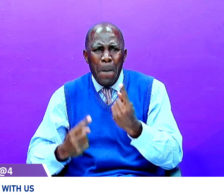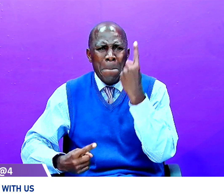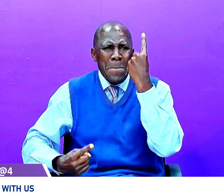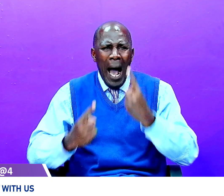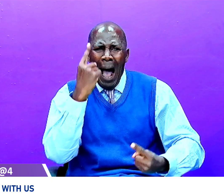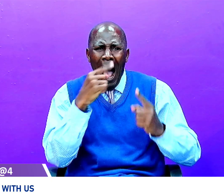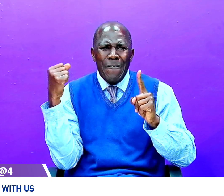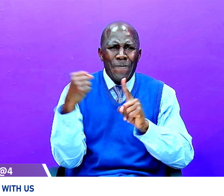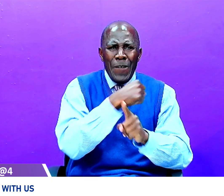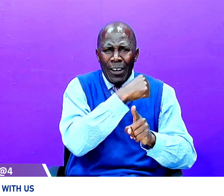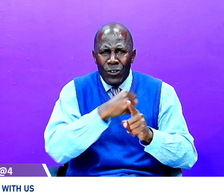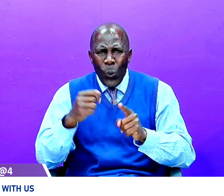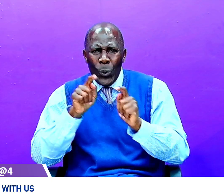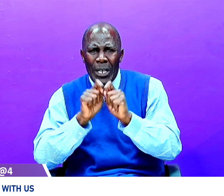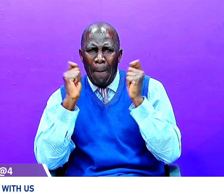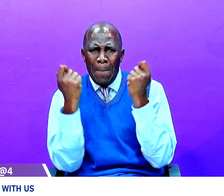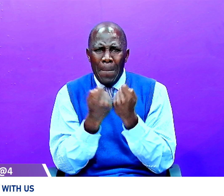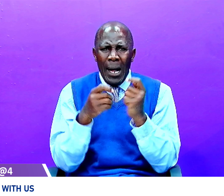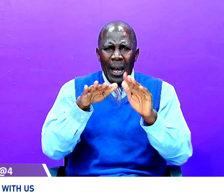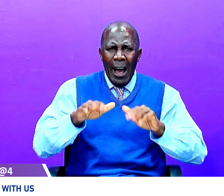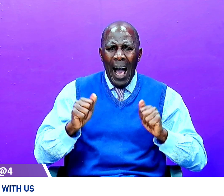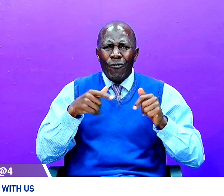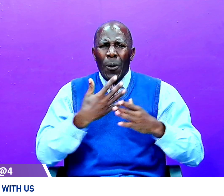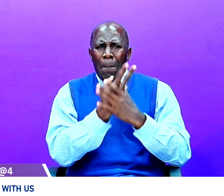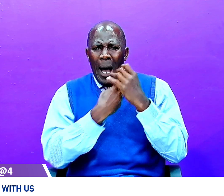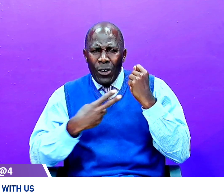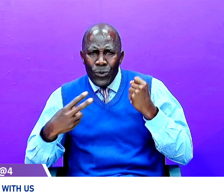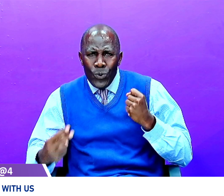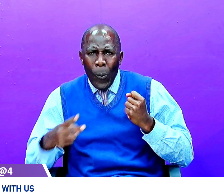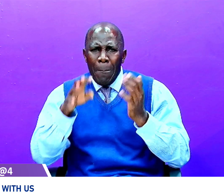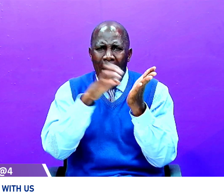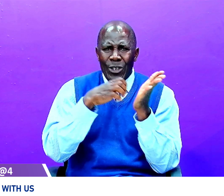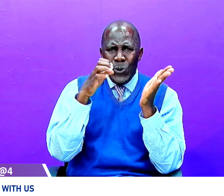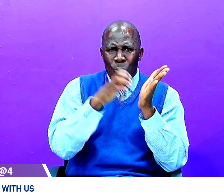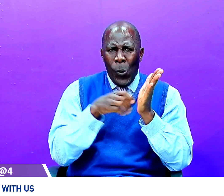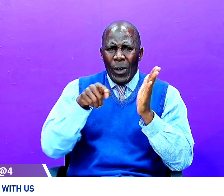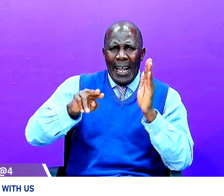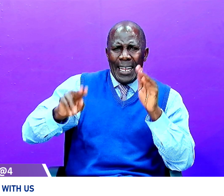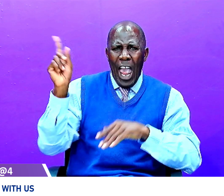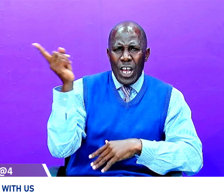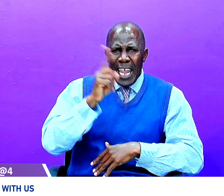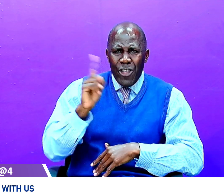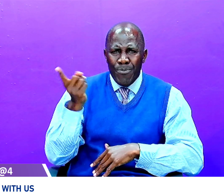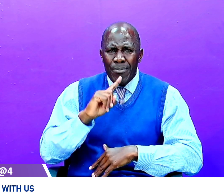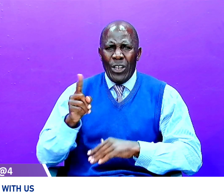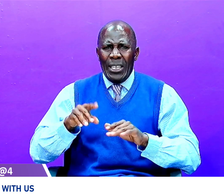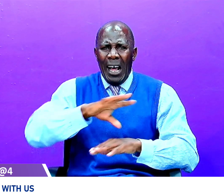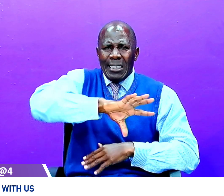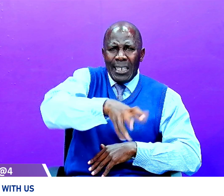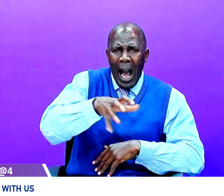Machakos and Nairobi counties, were dispatched at the scene, battling the blaze for several hours. Despite